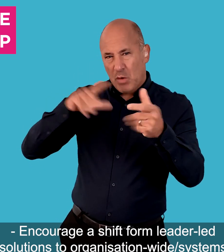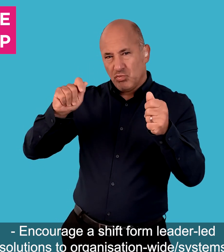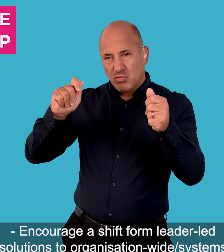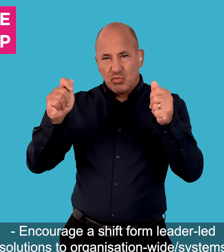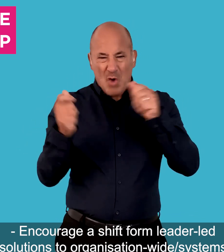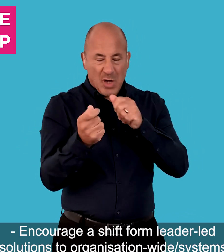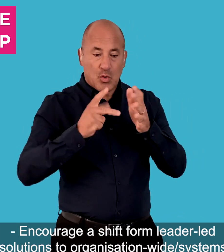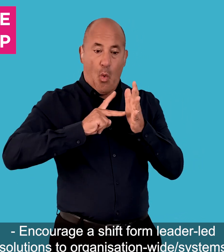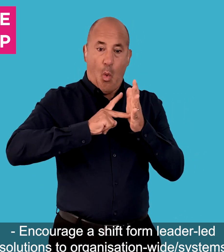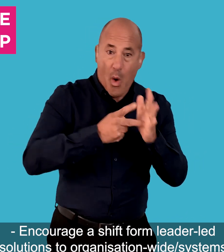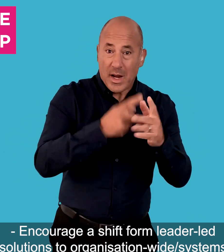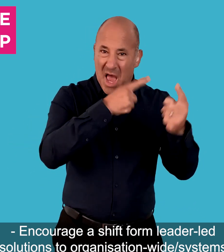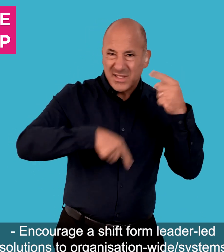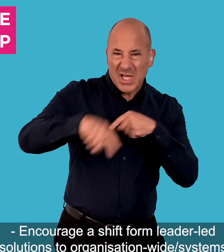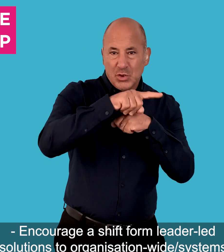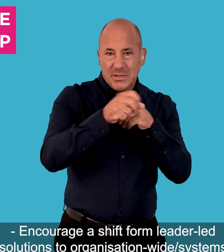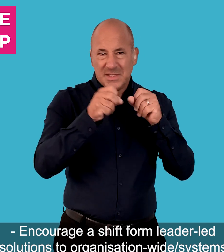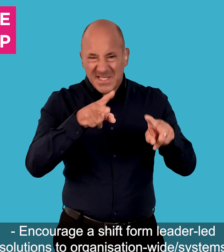from leader-led solutions to